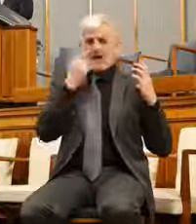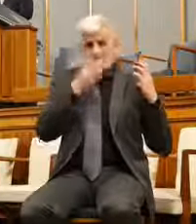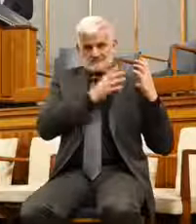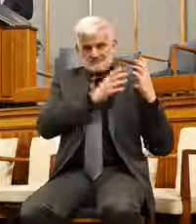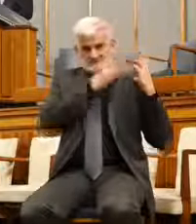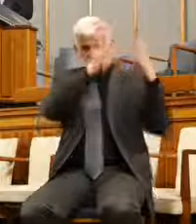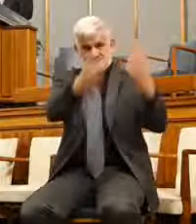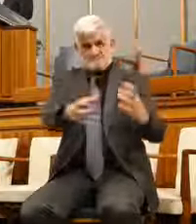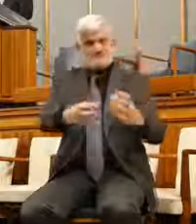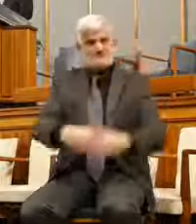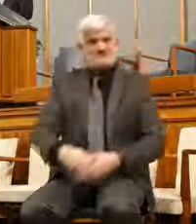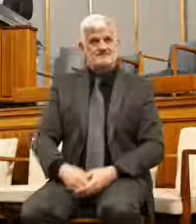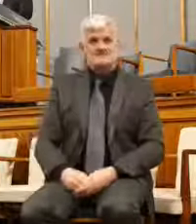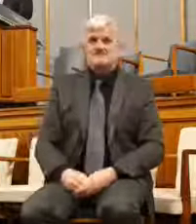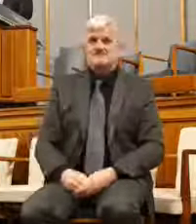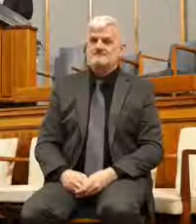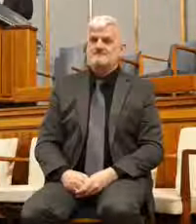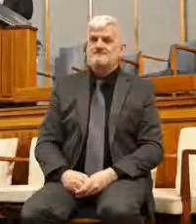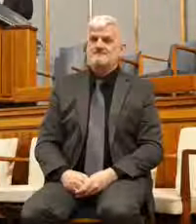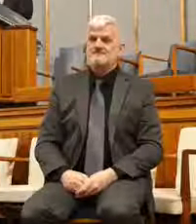burden is light.